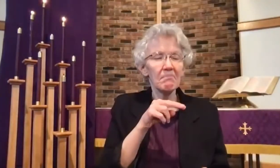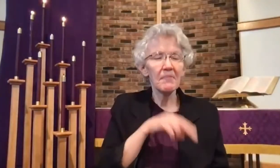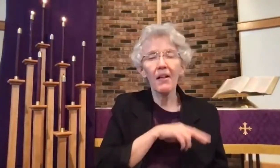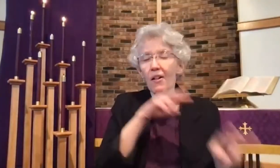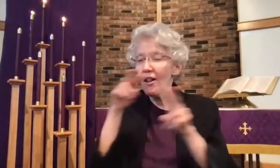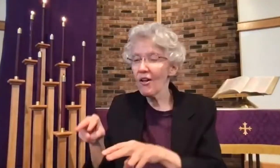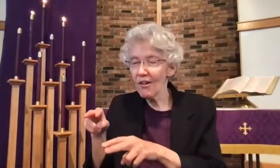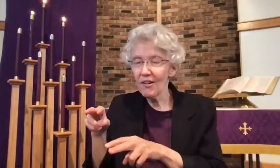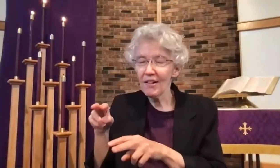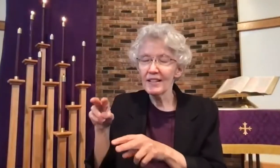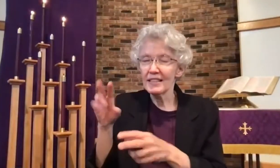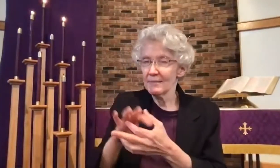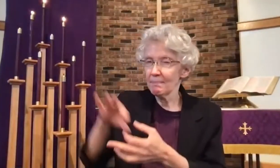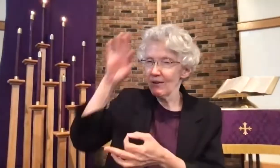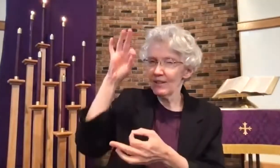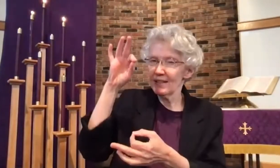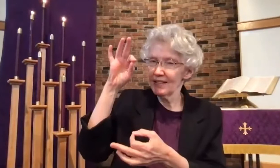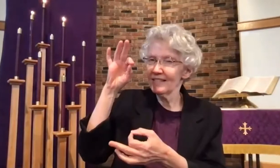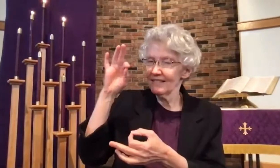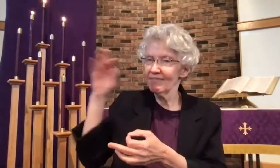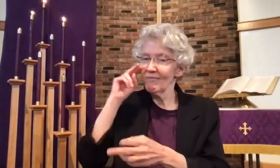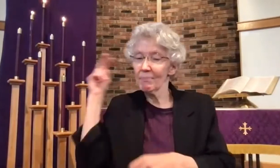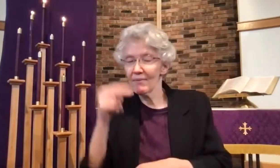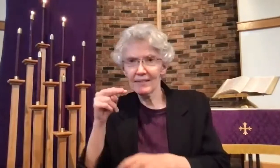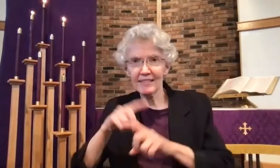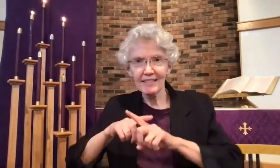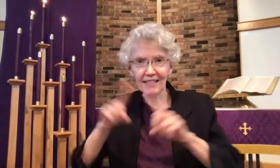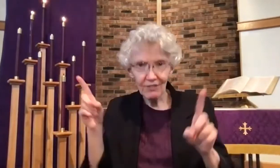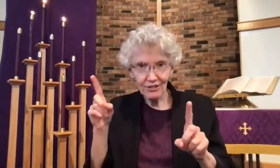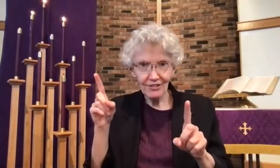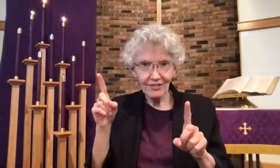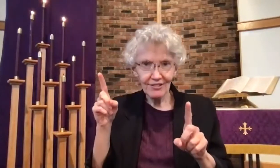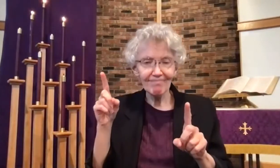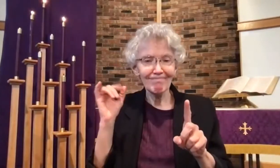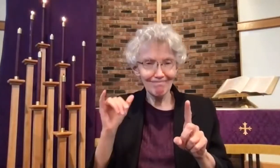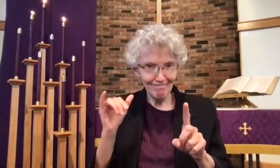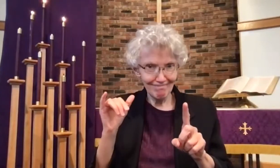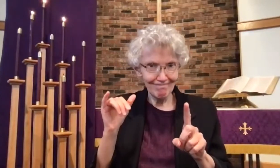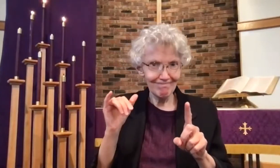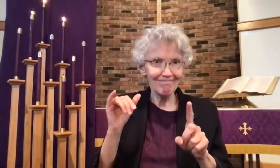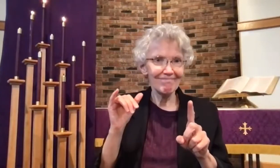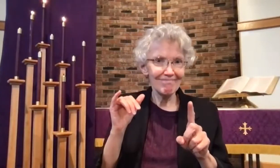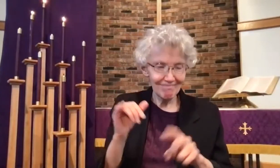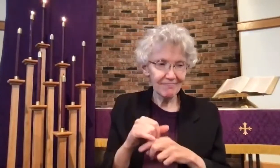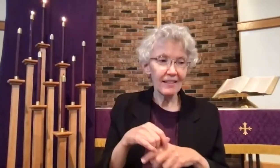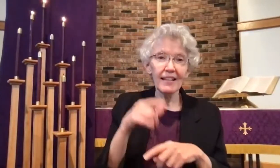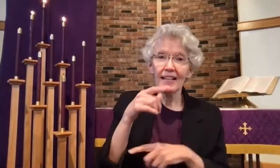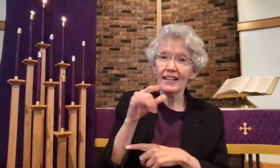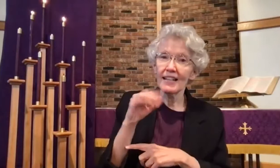similar meaning. However, if you look at it from a spiritual perspective, there's a difference between give up and